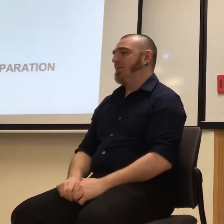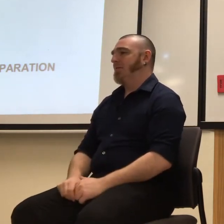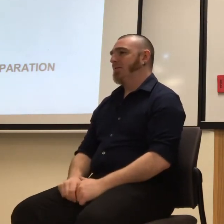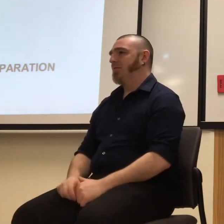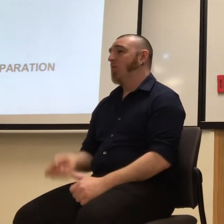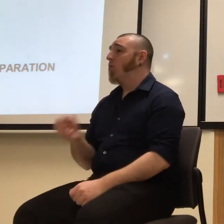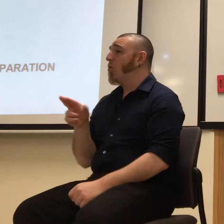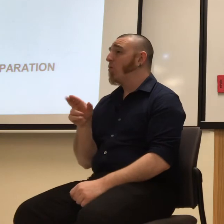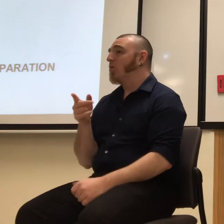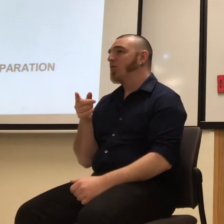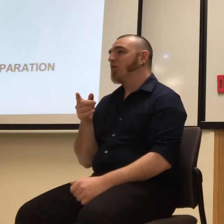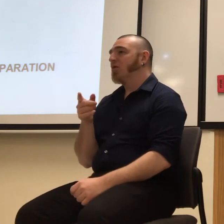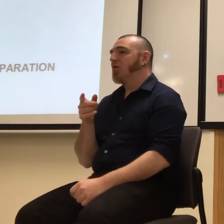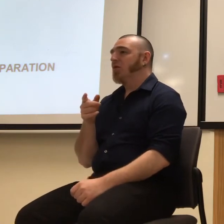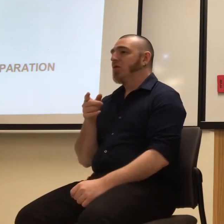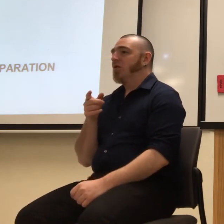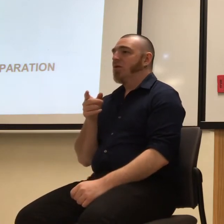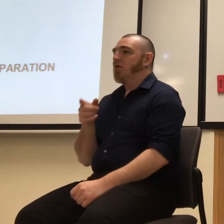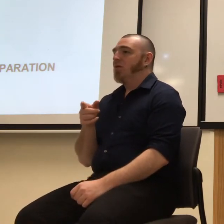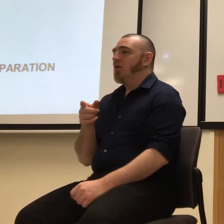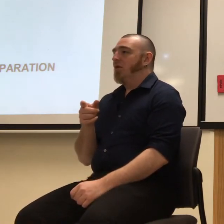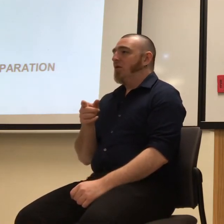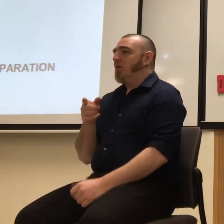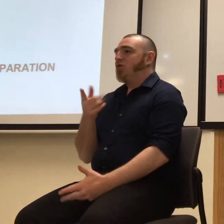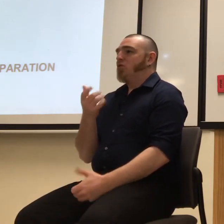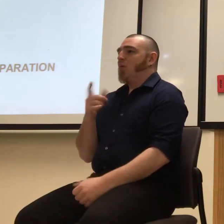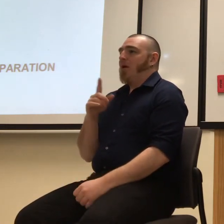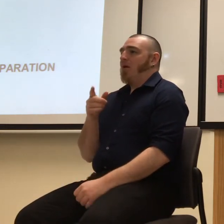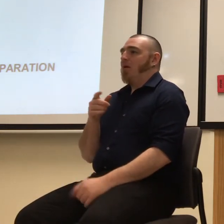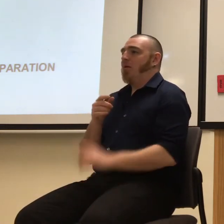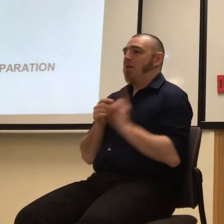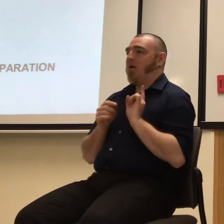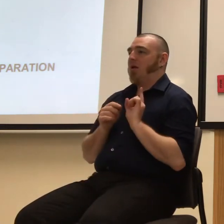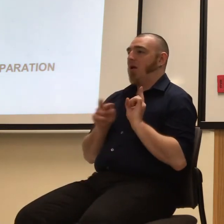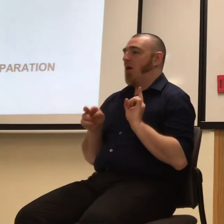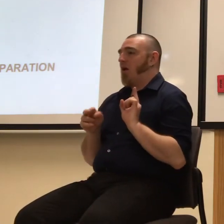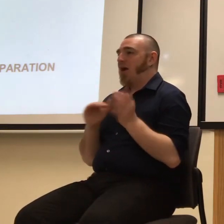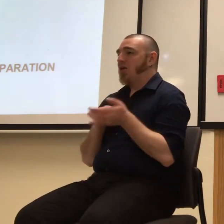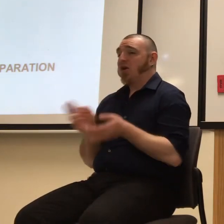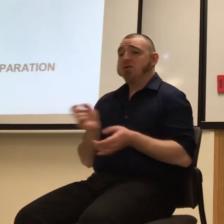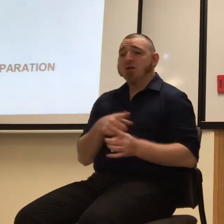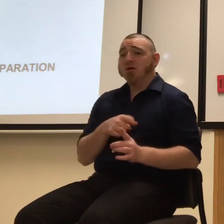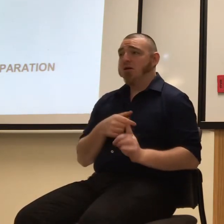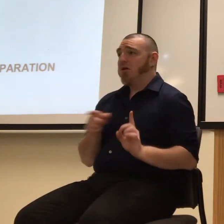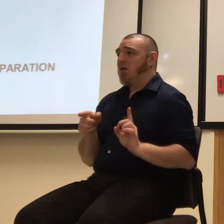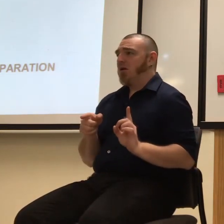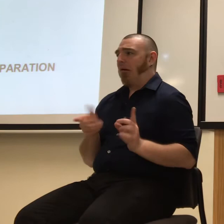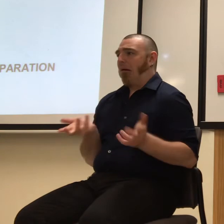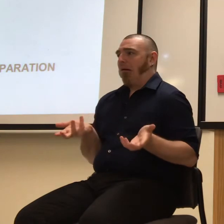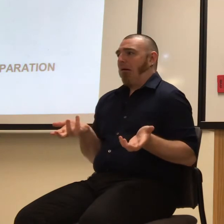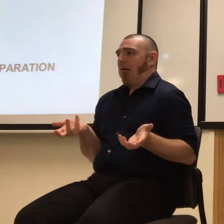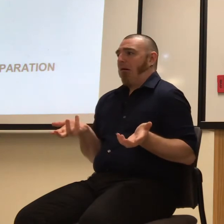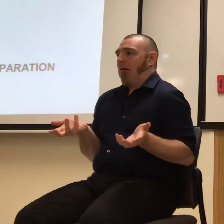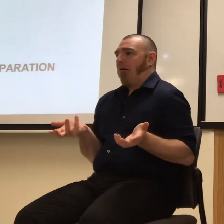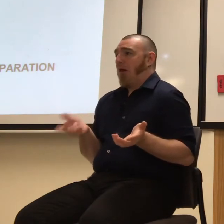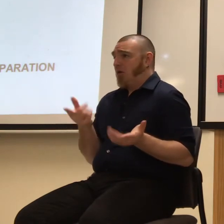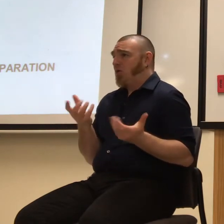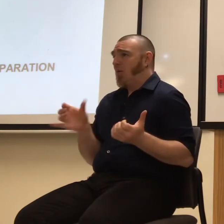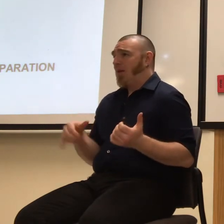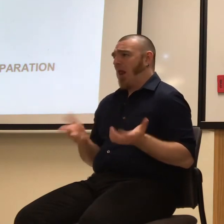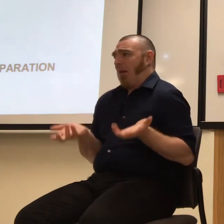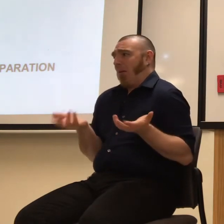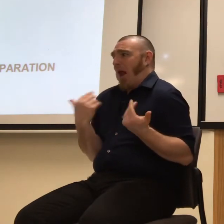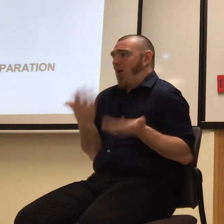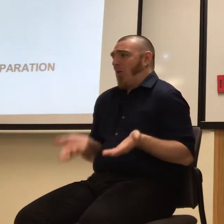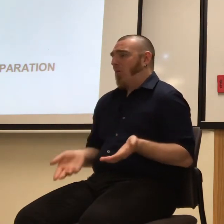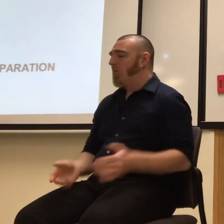Or do you want to be a grease spot in the wall when the doctors are talking? I think you want to know what's going on, and you can really communicate with your patient better. Does